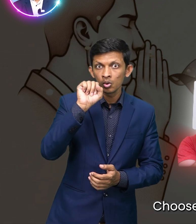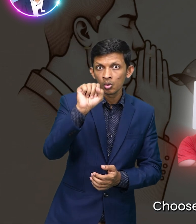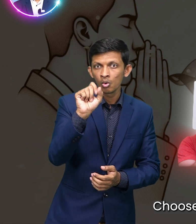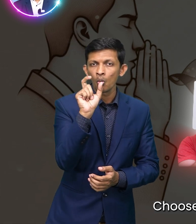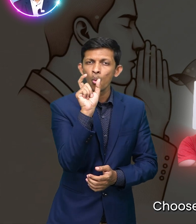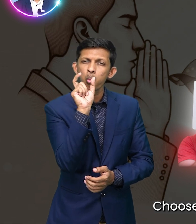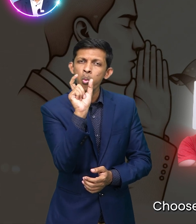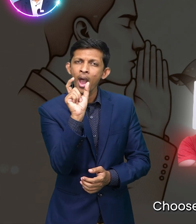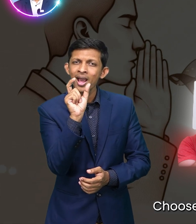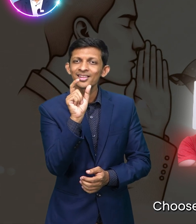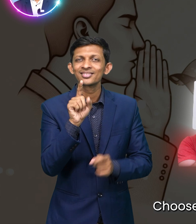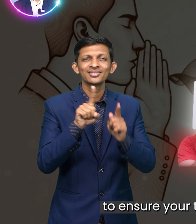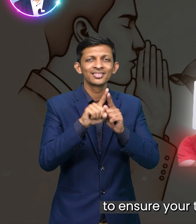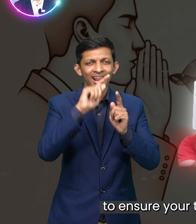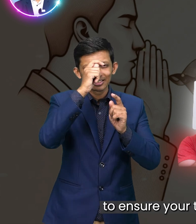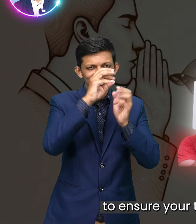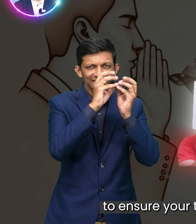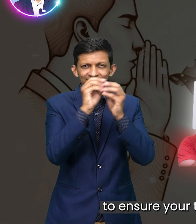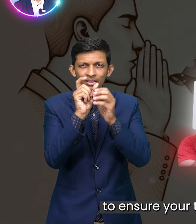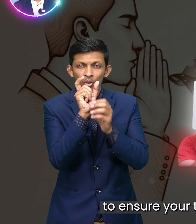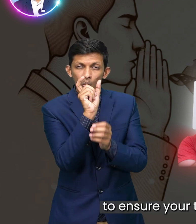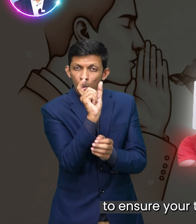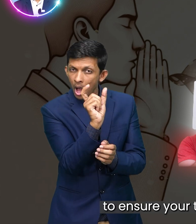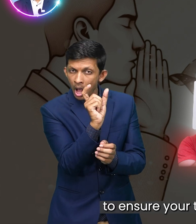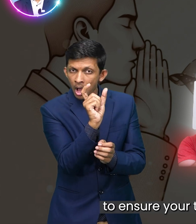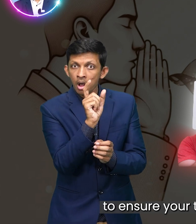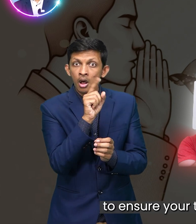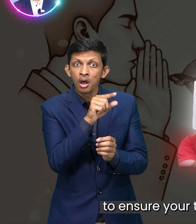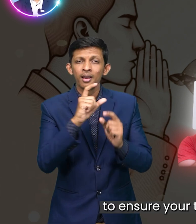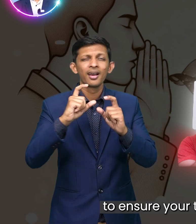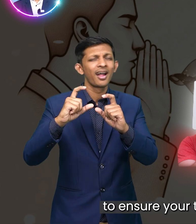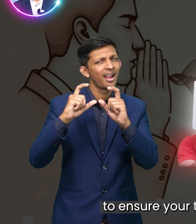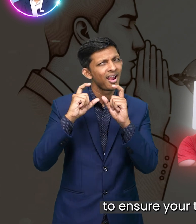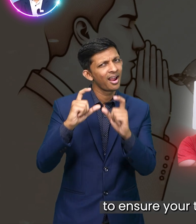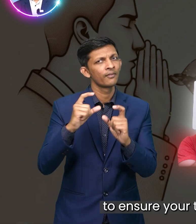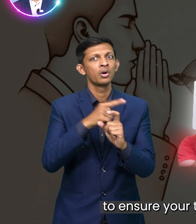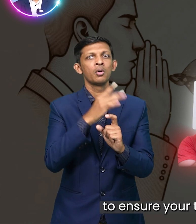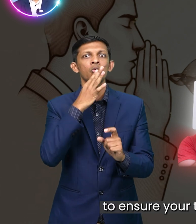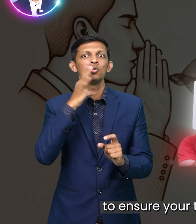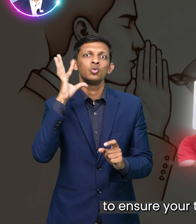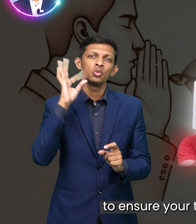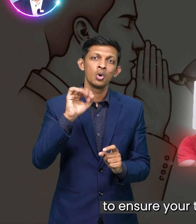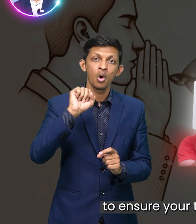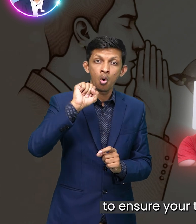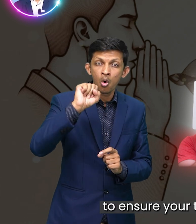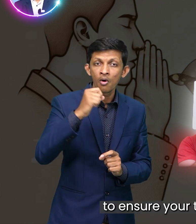Choose your words carefully to ensure your tone is professional and polite.